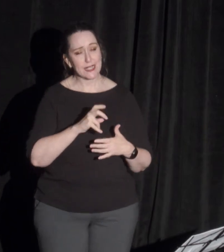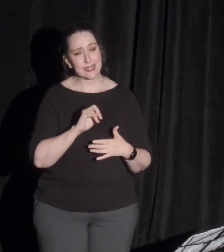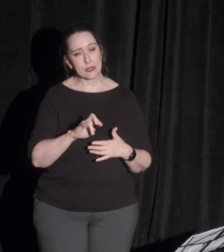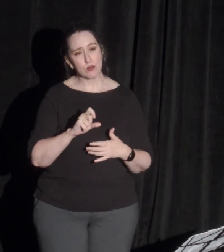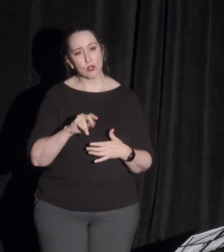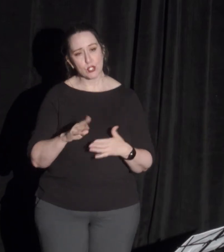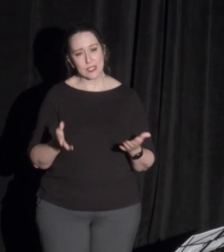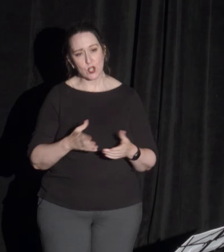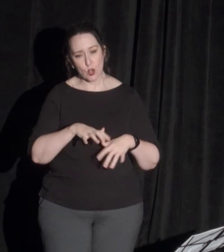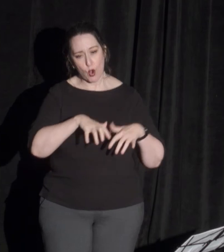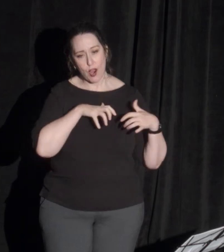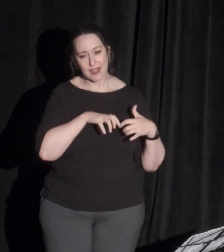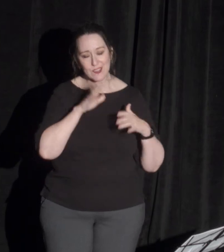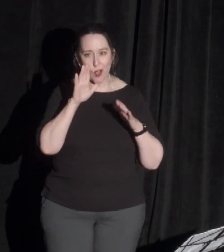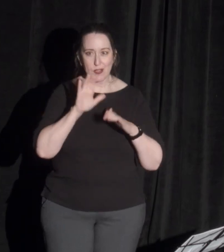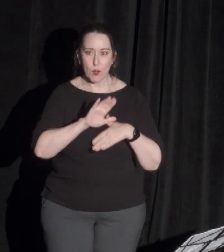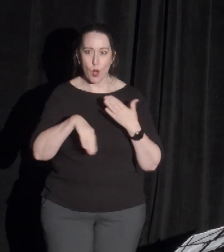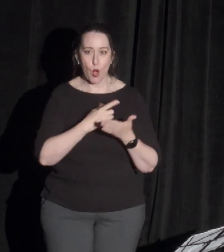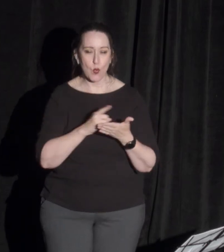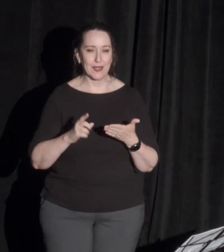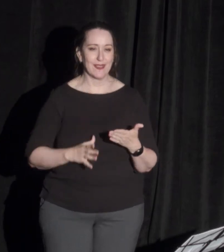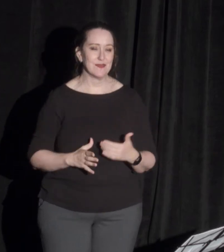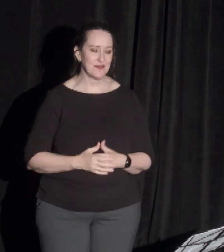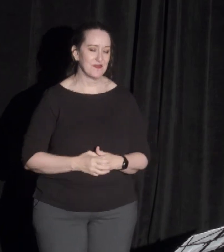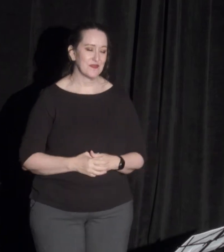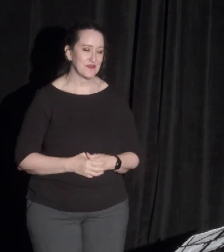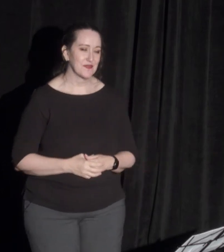being awesome all weekend. Thank you. Thank you so much.